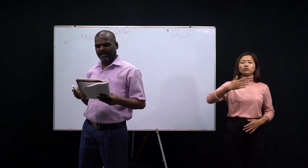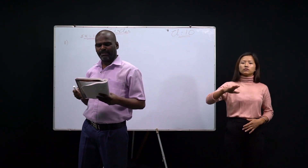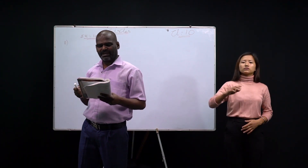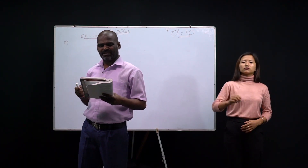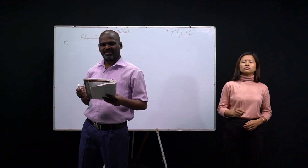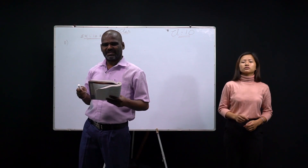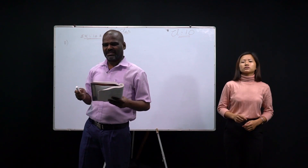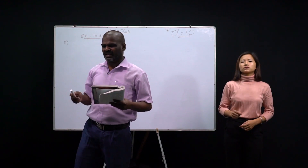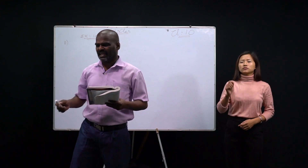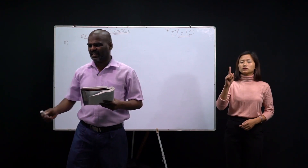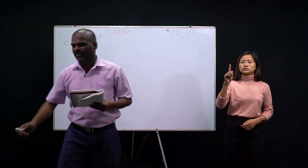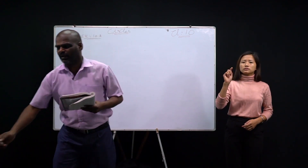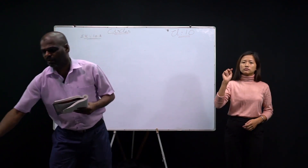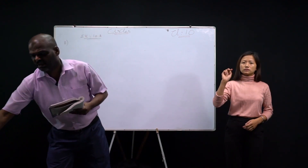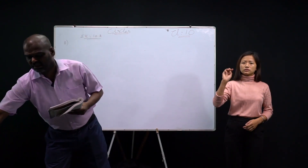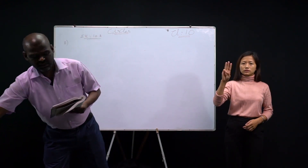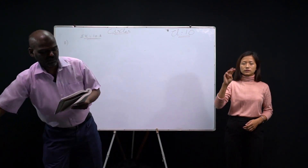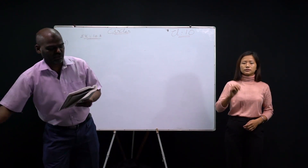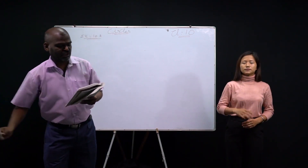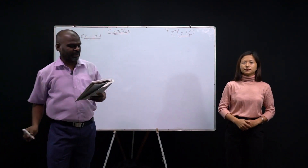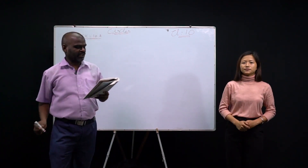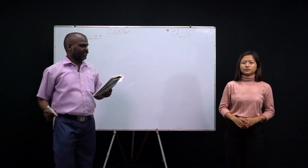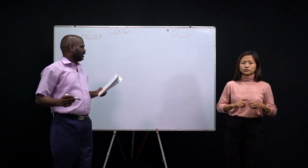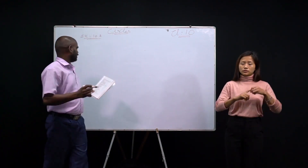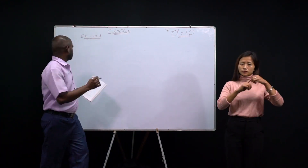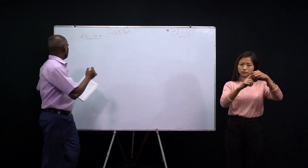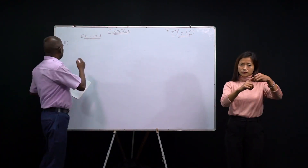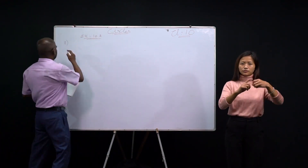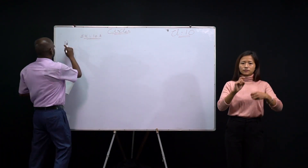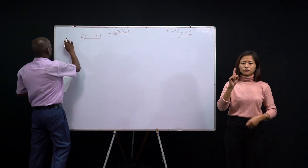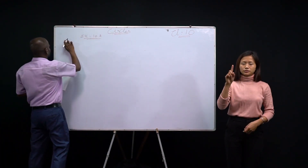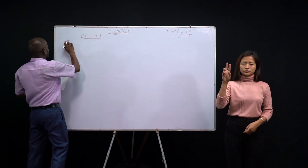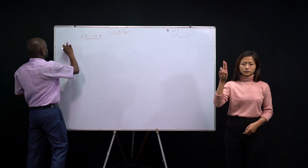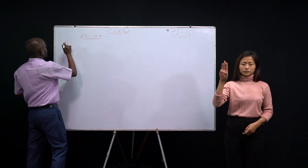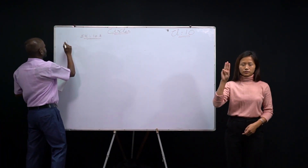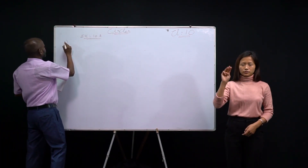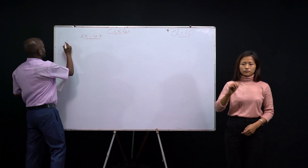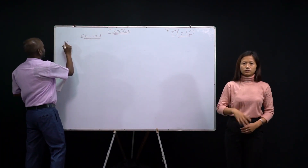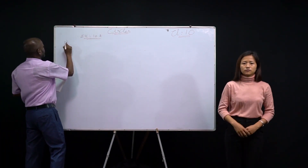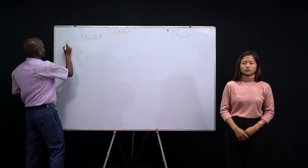Bit difficult, but it's not that difficult. Okay. Question number 13. Let us go.